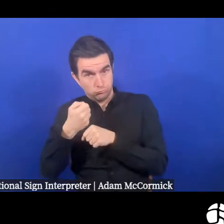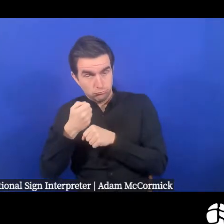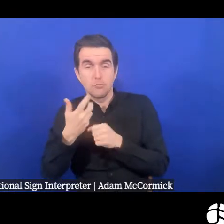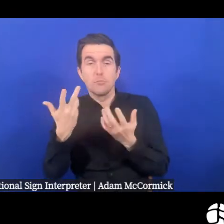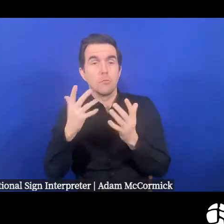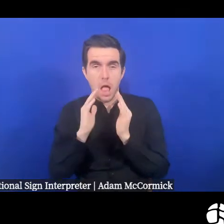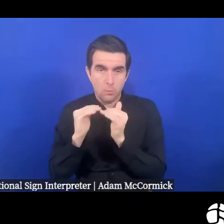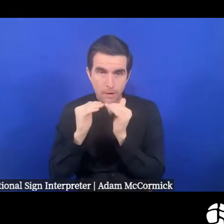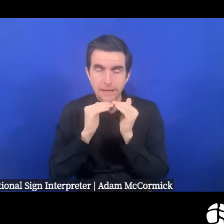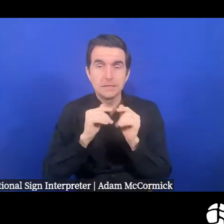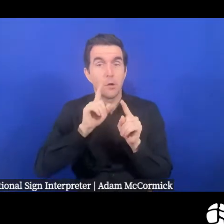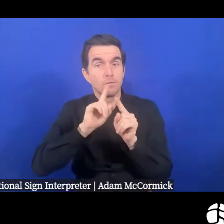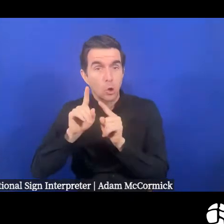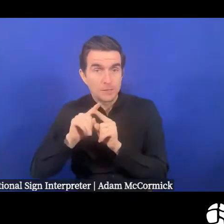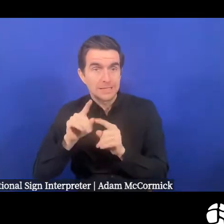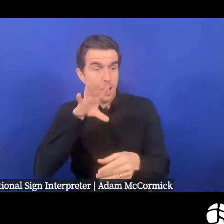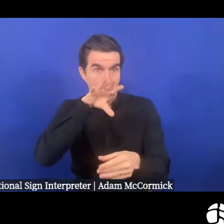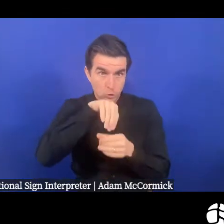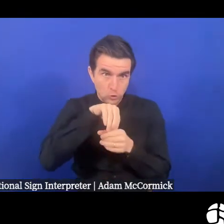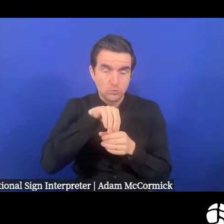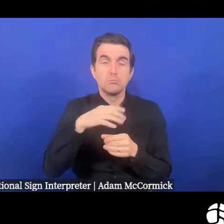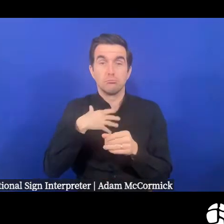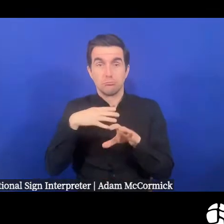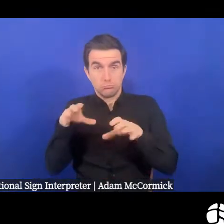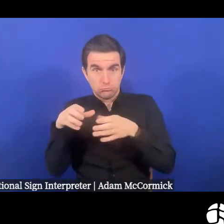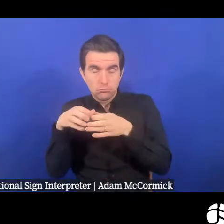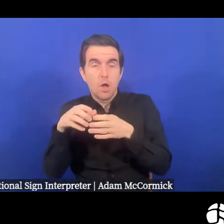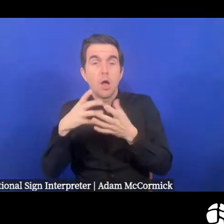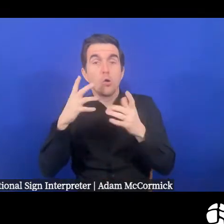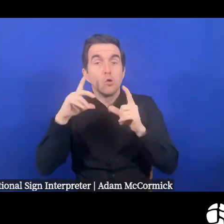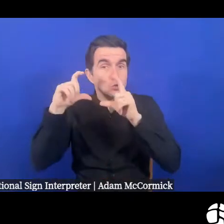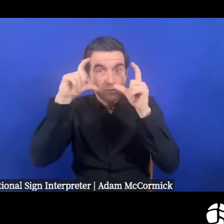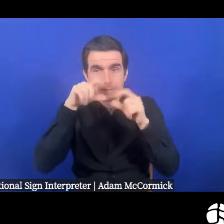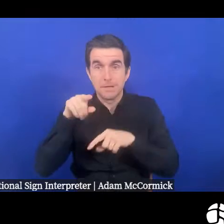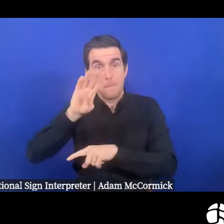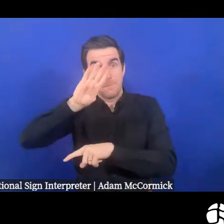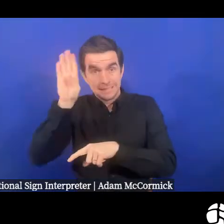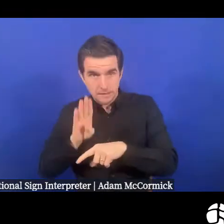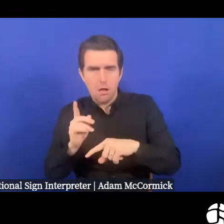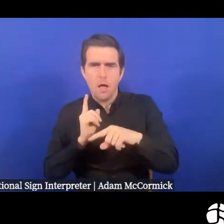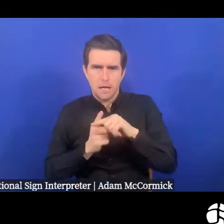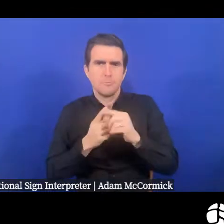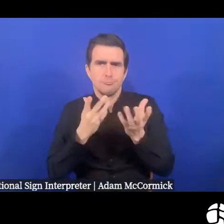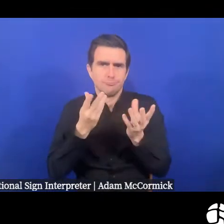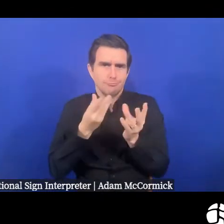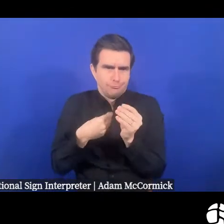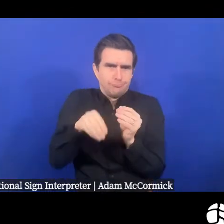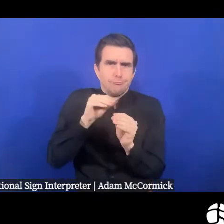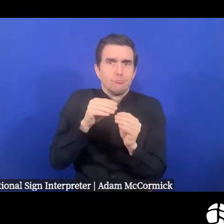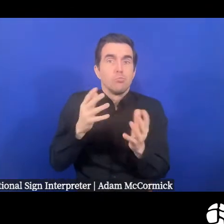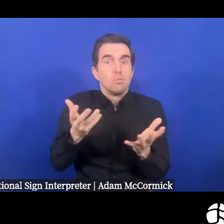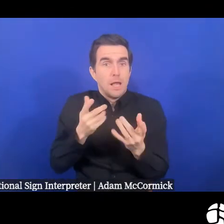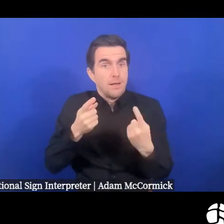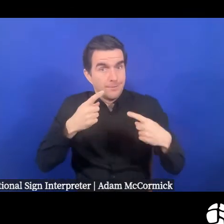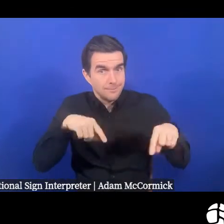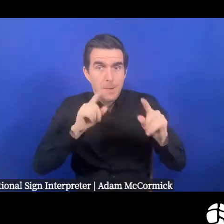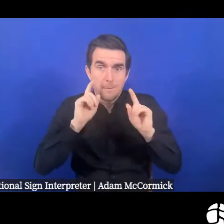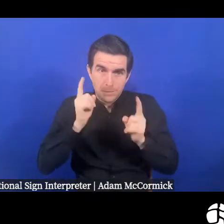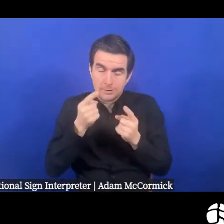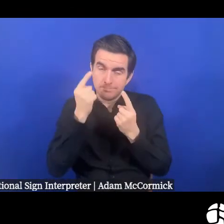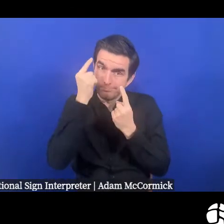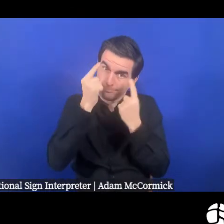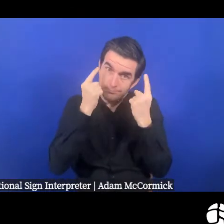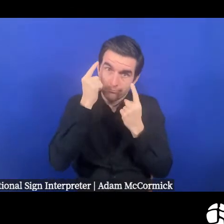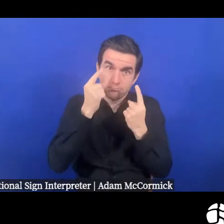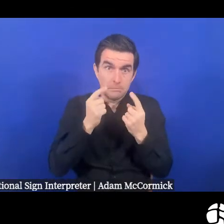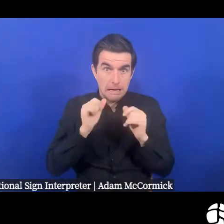consideration that none of that would be possible if our leadership above would not didn't have this view. We're not